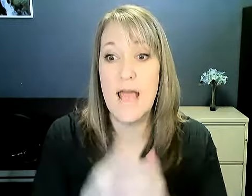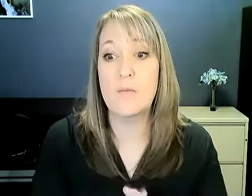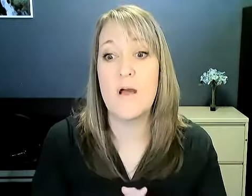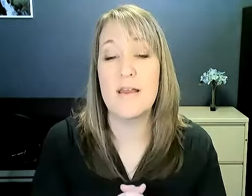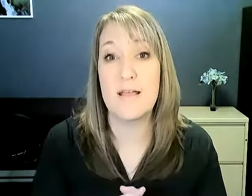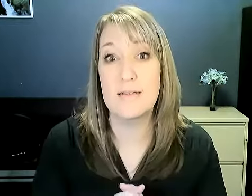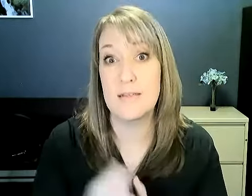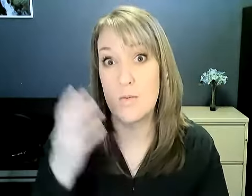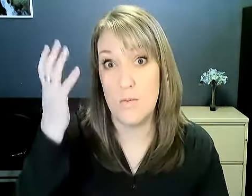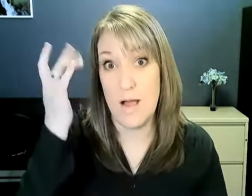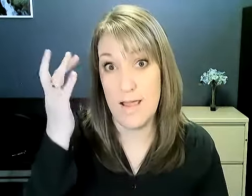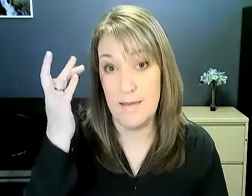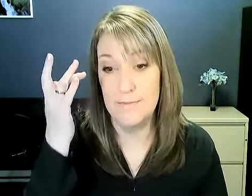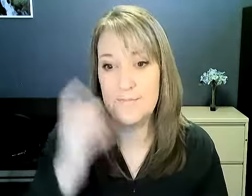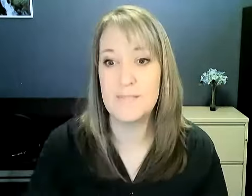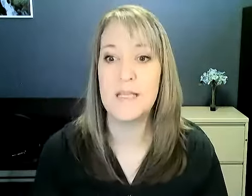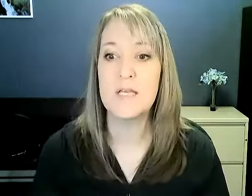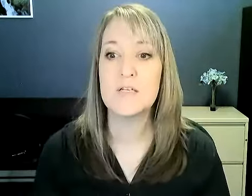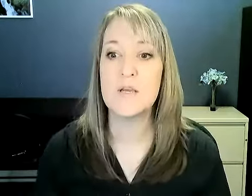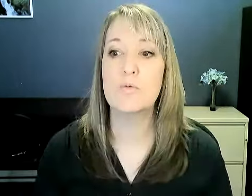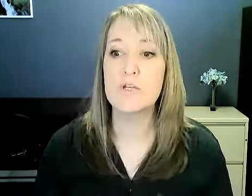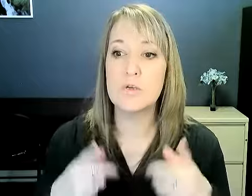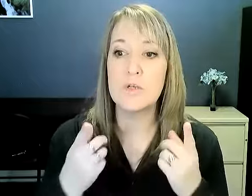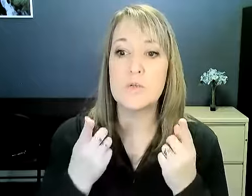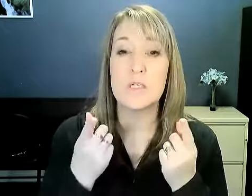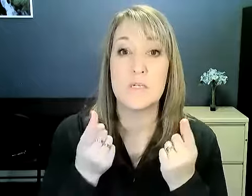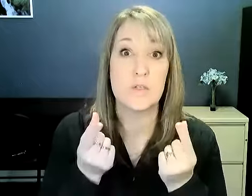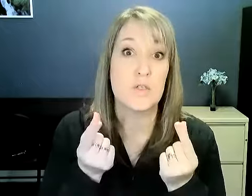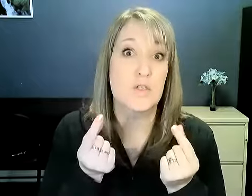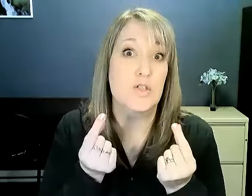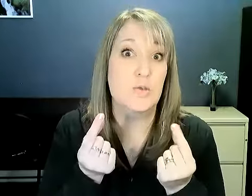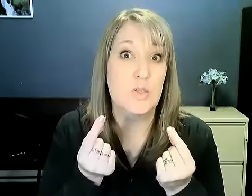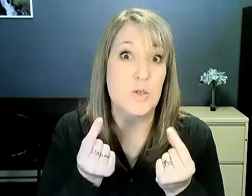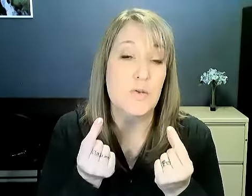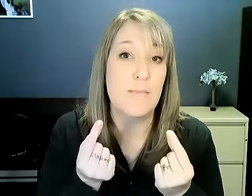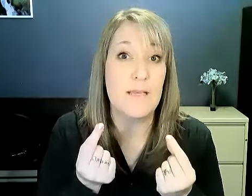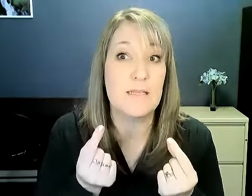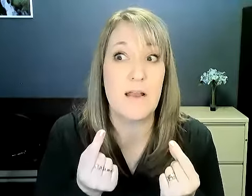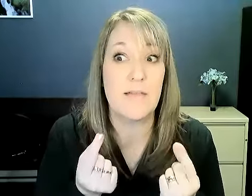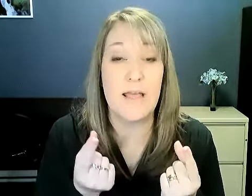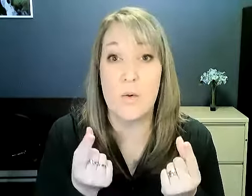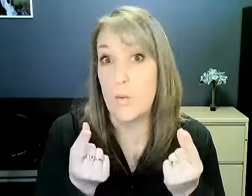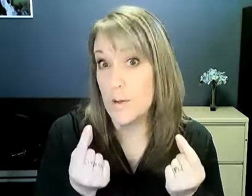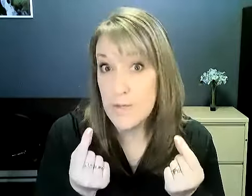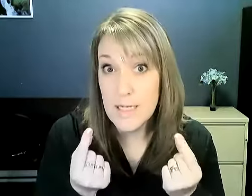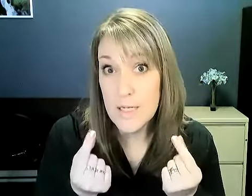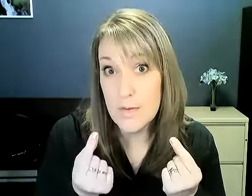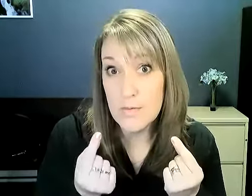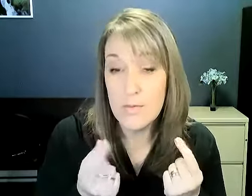and one is why. So when you use do, that means kind of like, what are we gonna do?